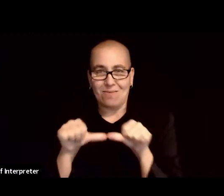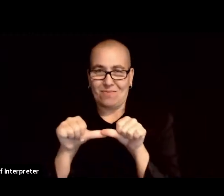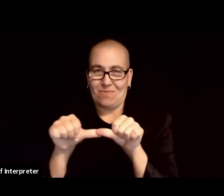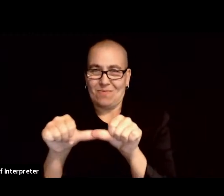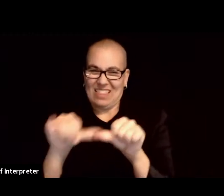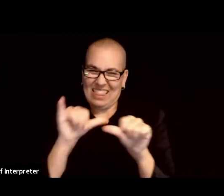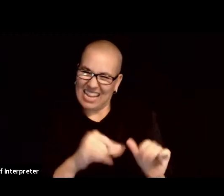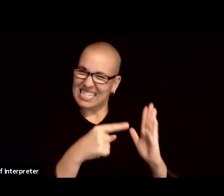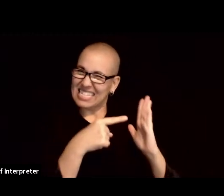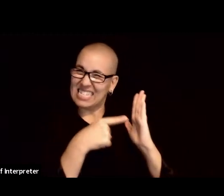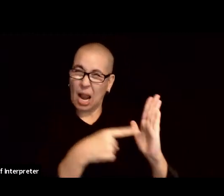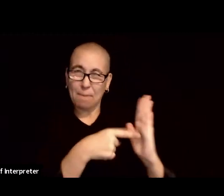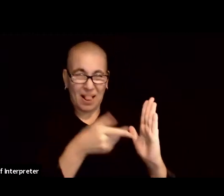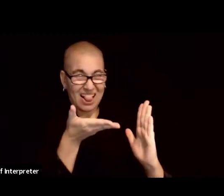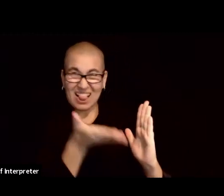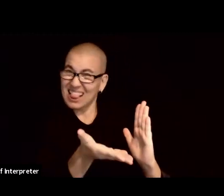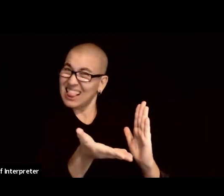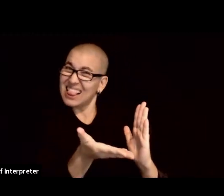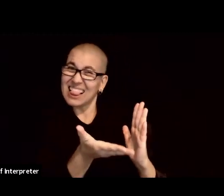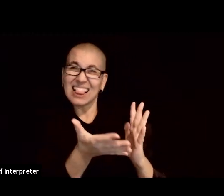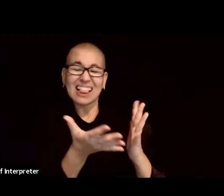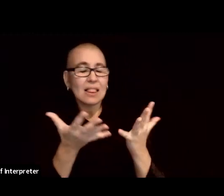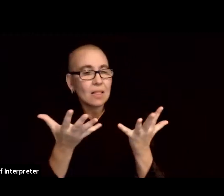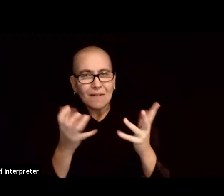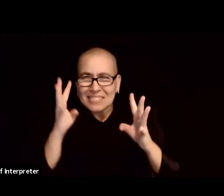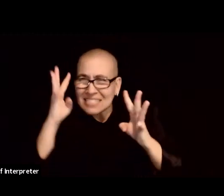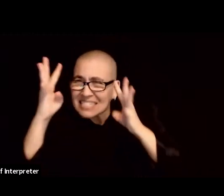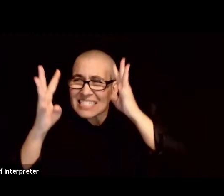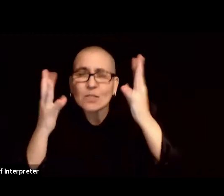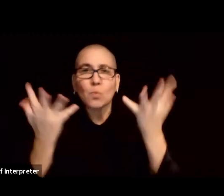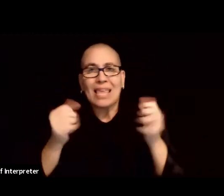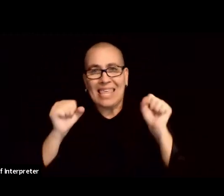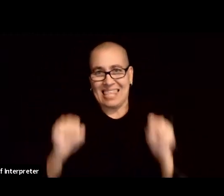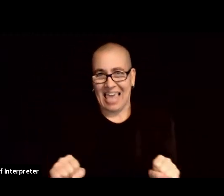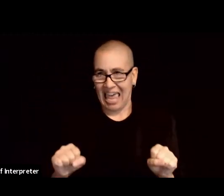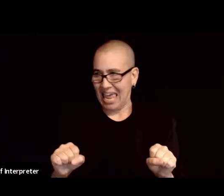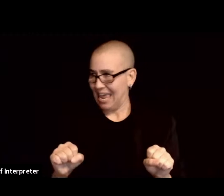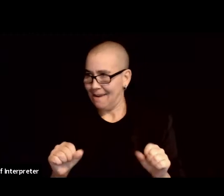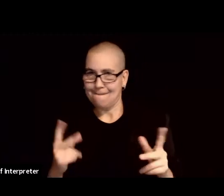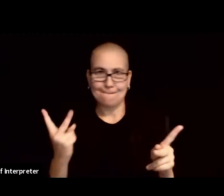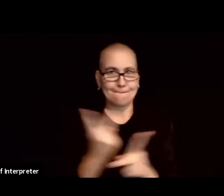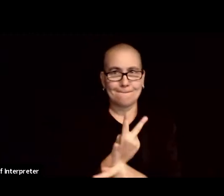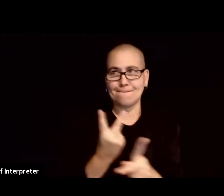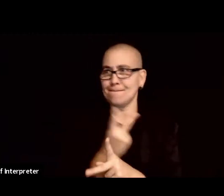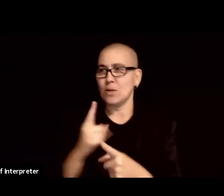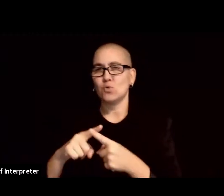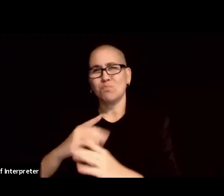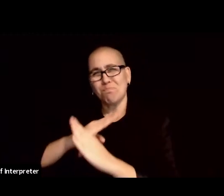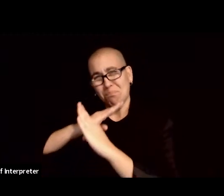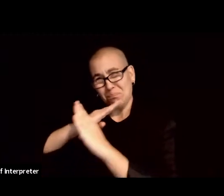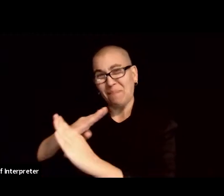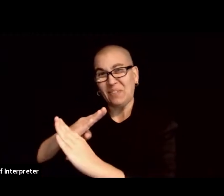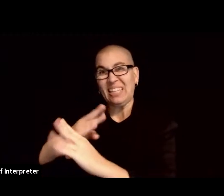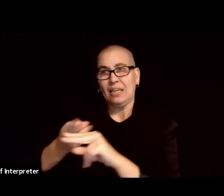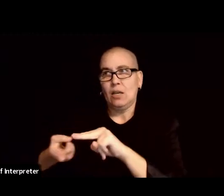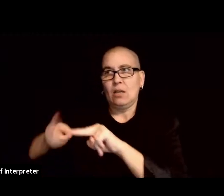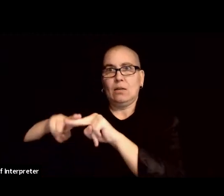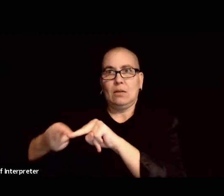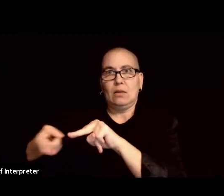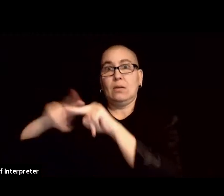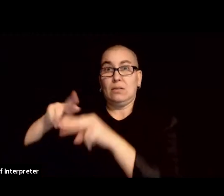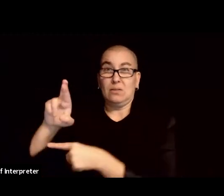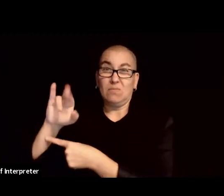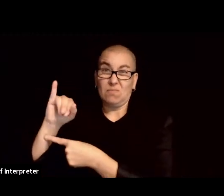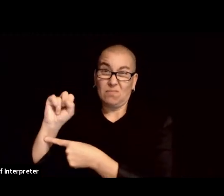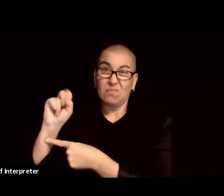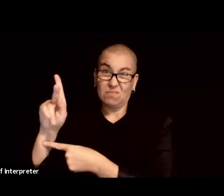do everything we can to decrease the risk in our state. And with that, I'll turn it over